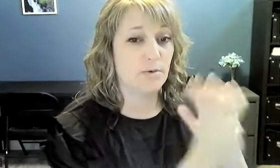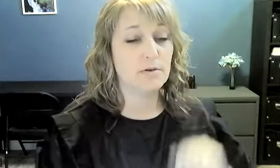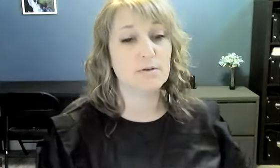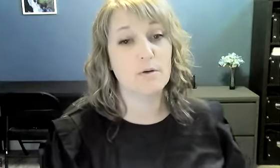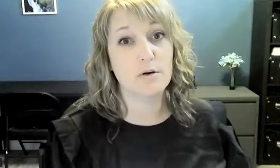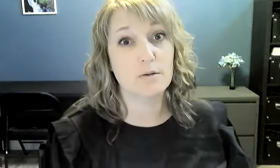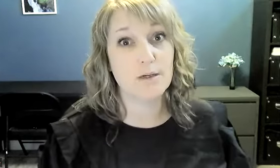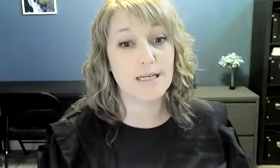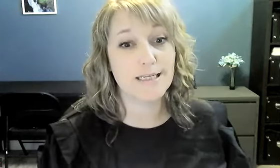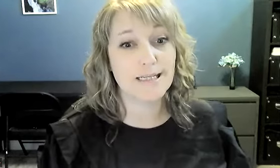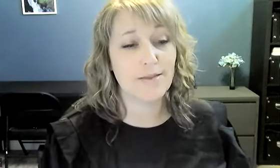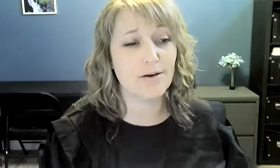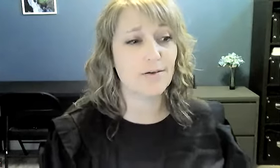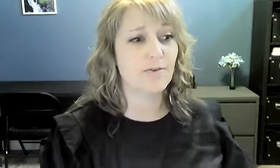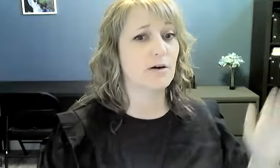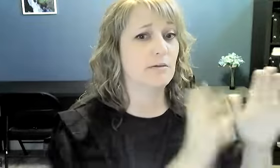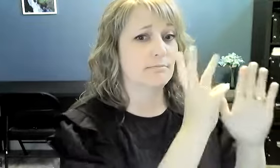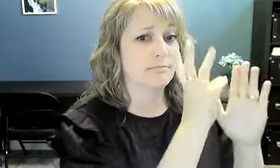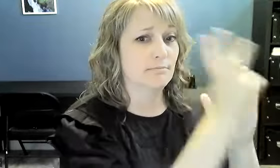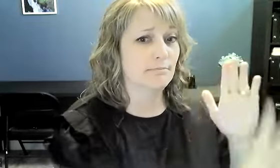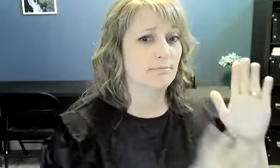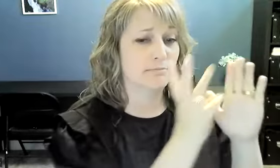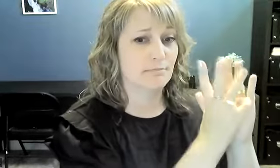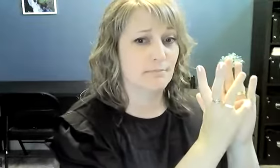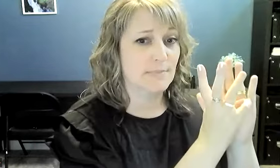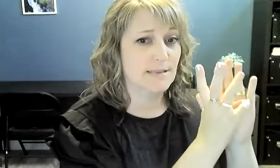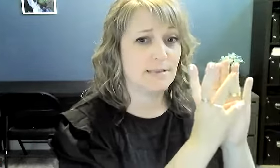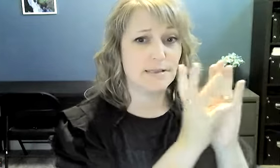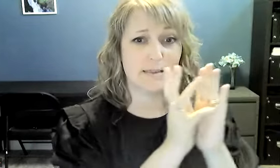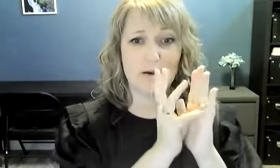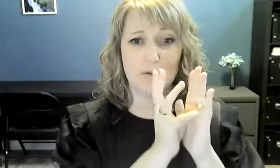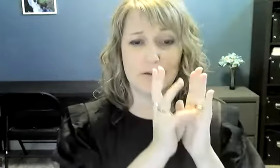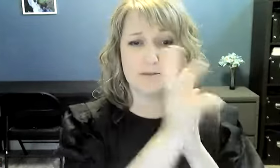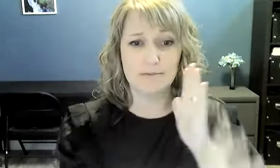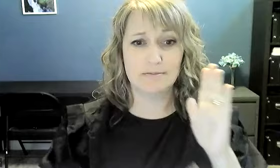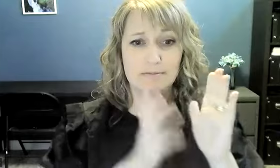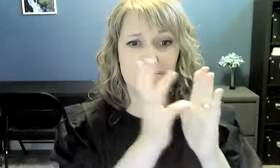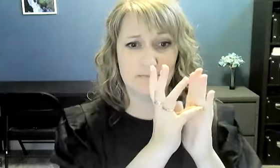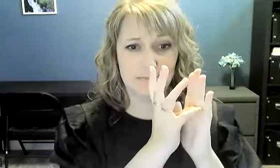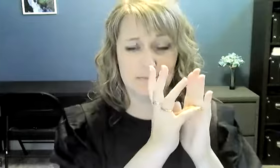hours, or we're going to get together for 6 hours.